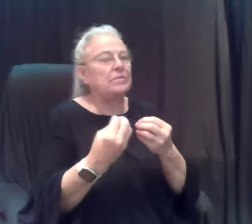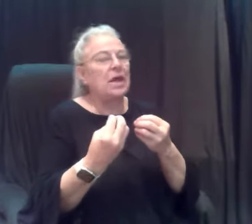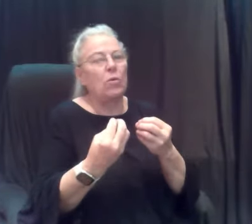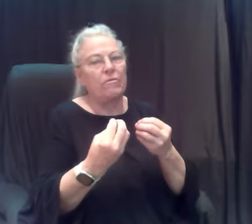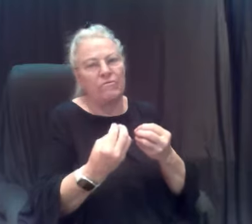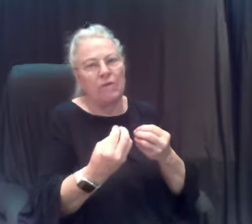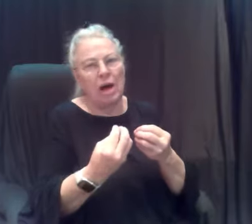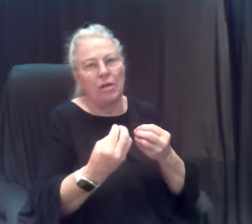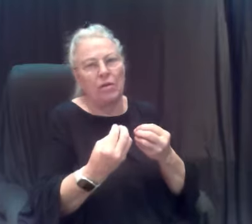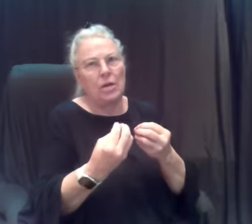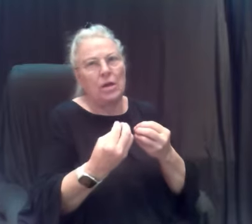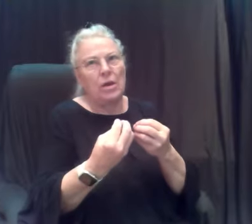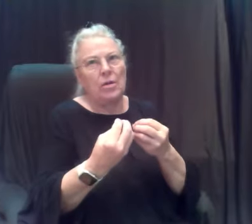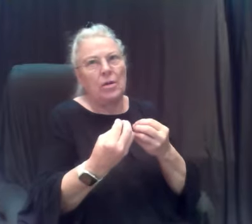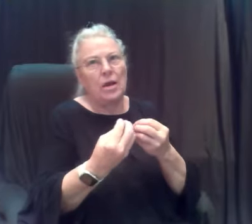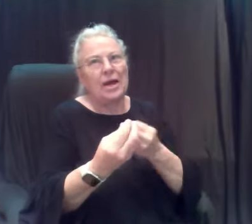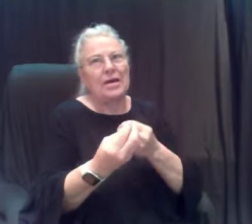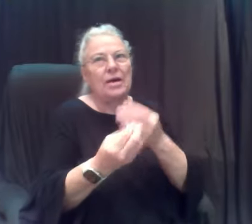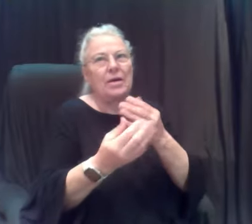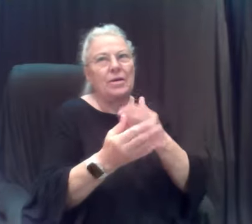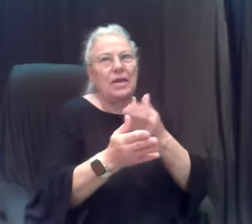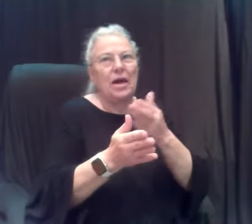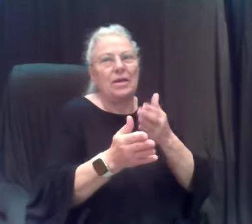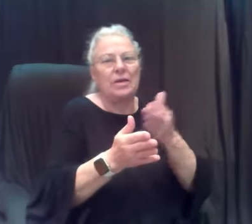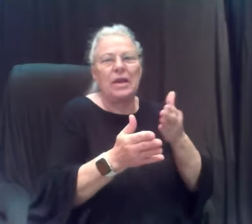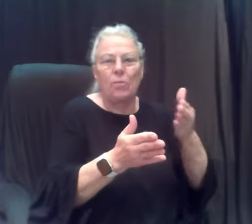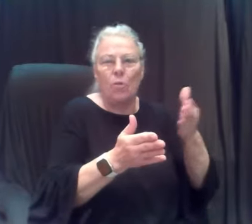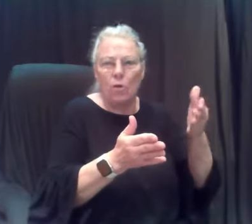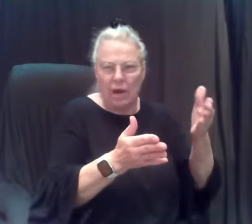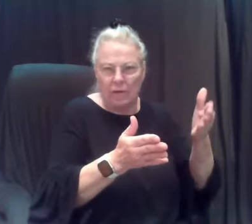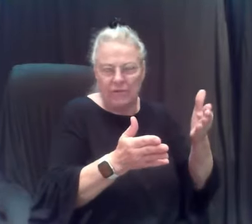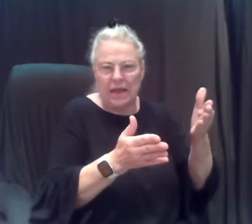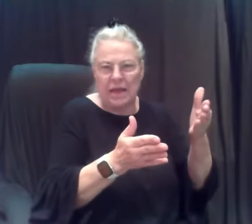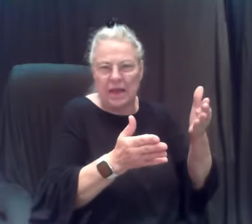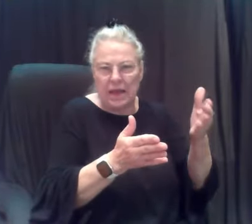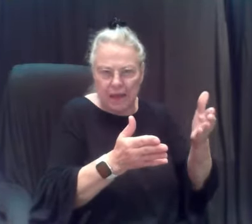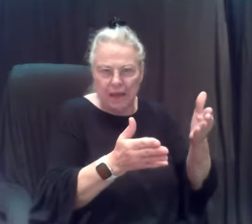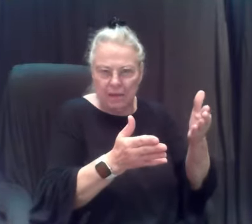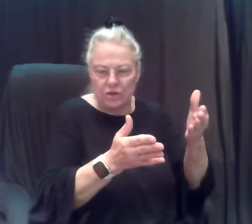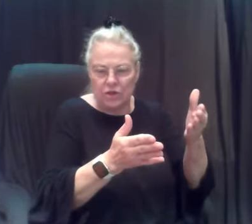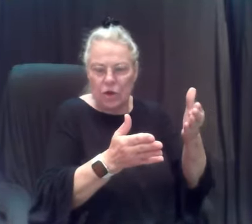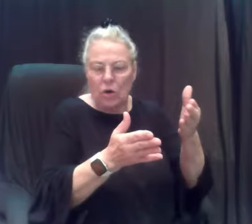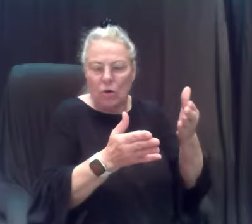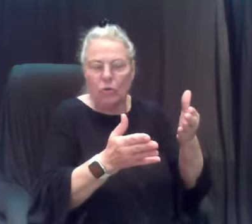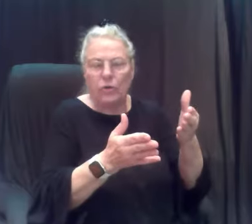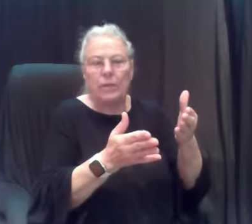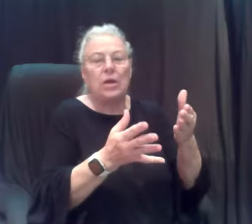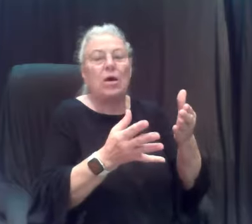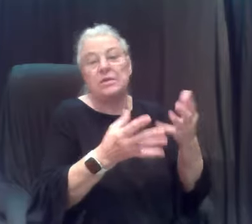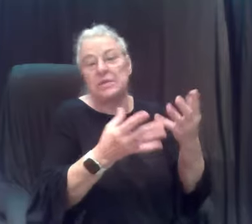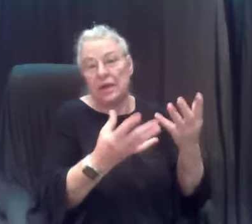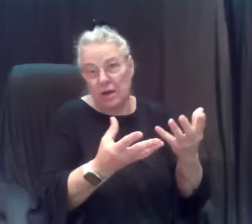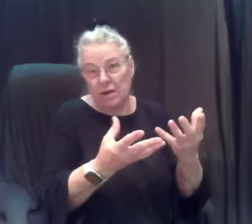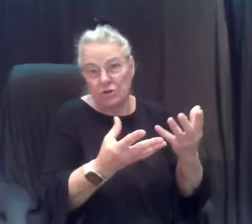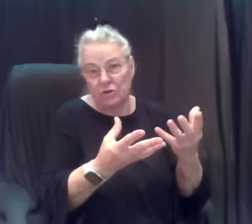will follow a little more of the English only because in our church